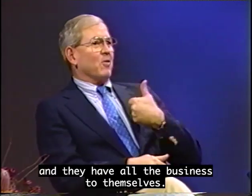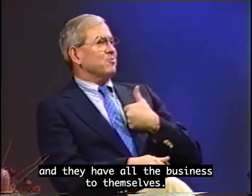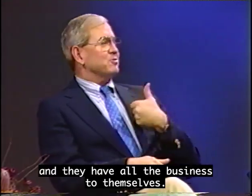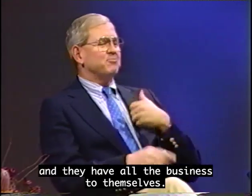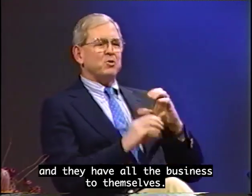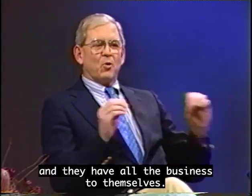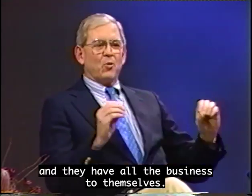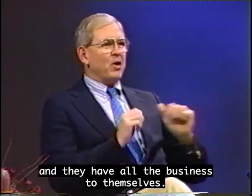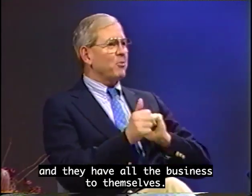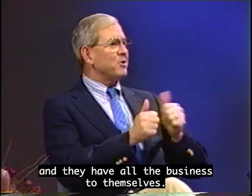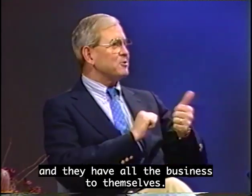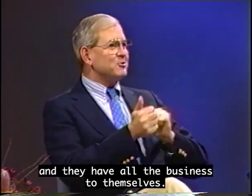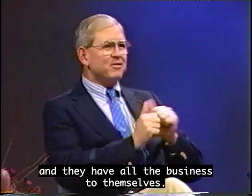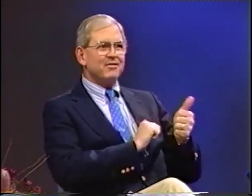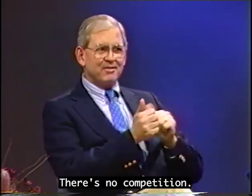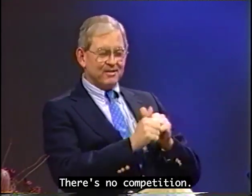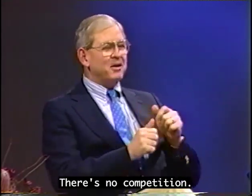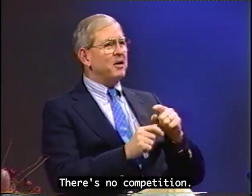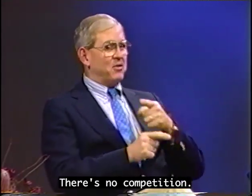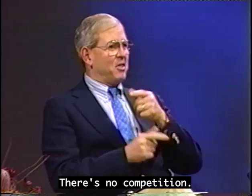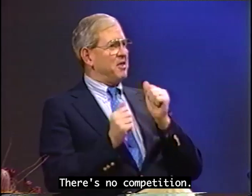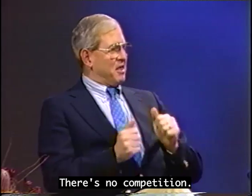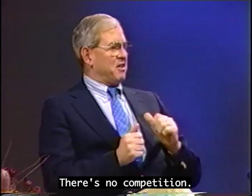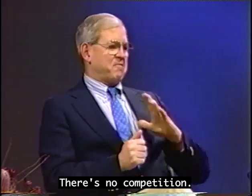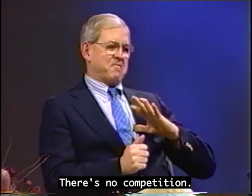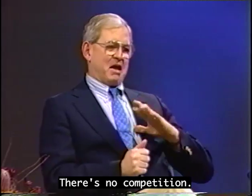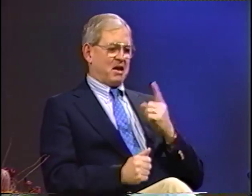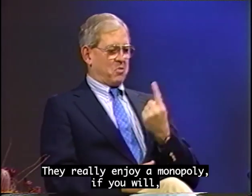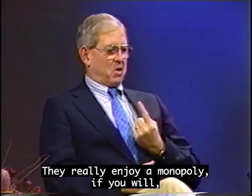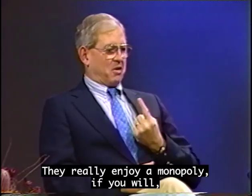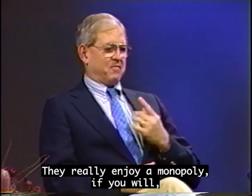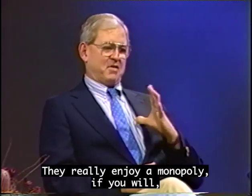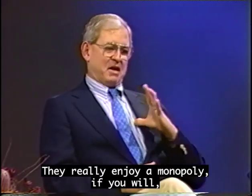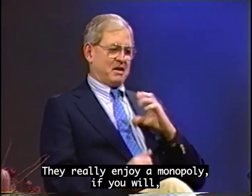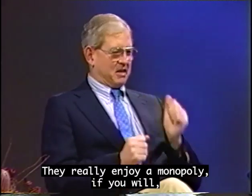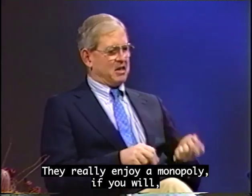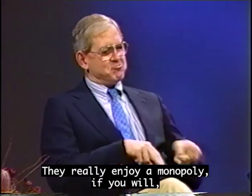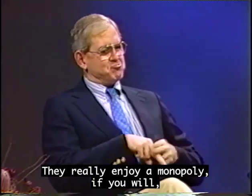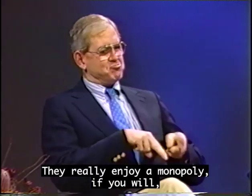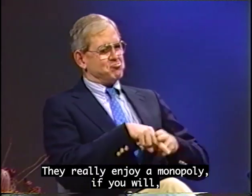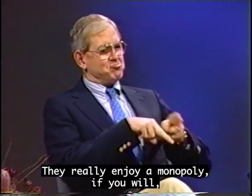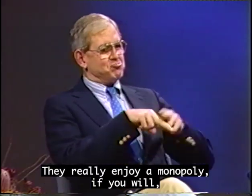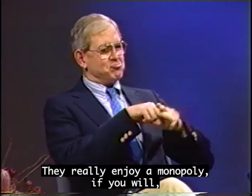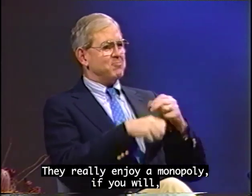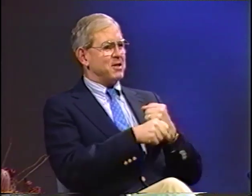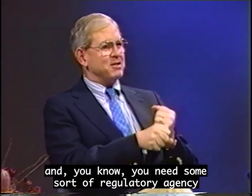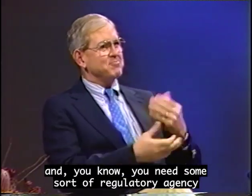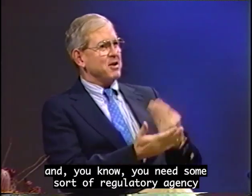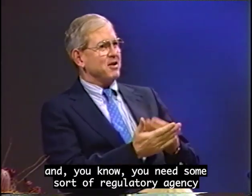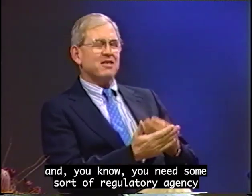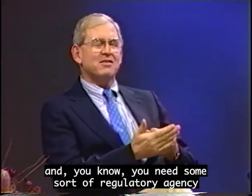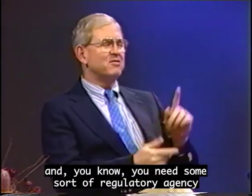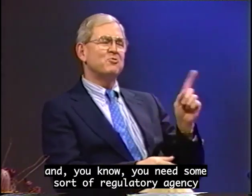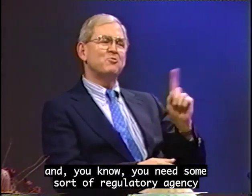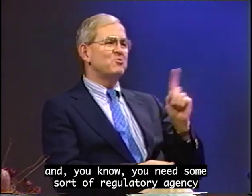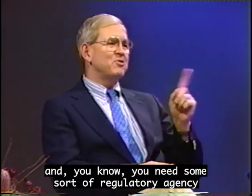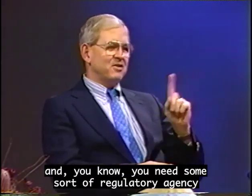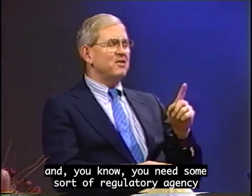have all the business to themselves. There's no competition. They really enjoy a monopoly, if you will. And, you know, you need